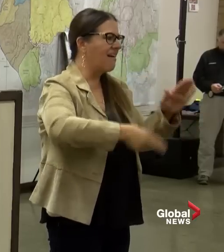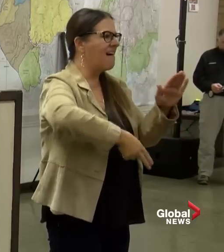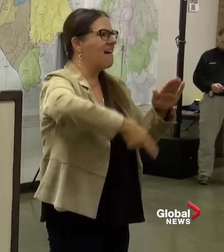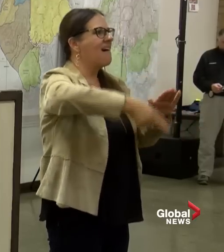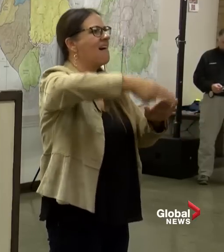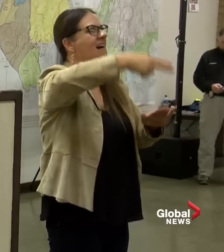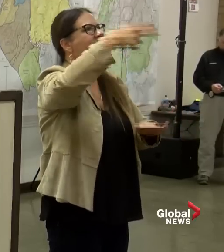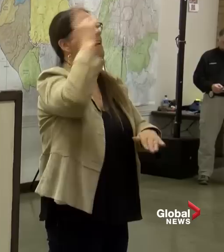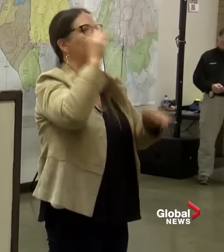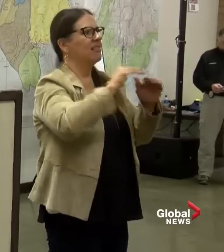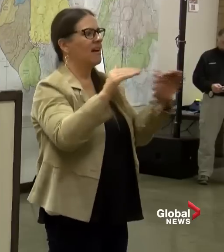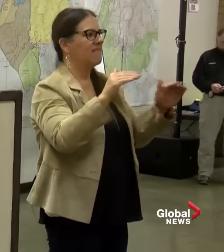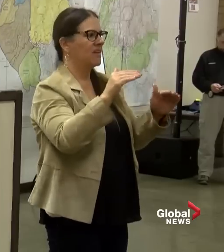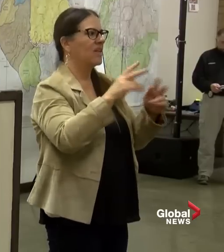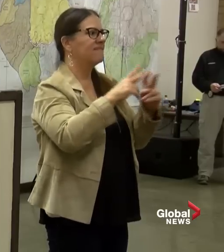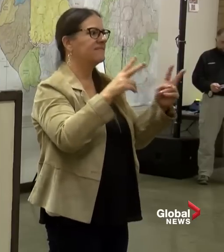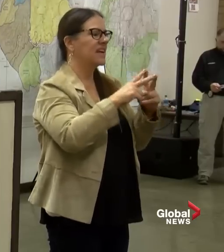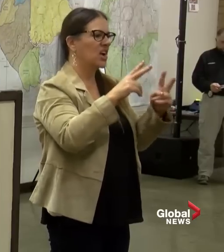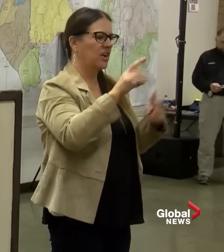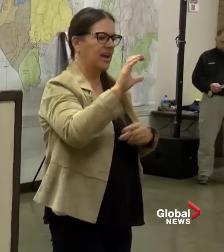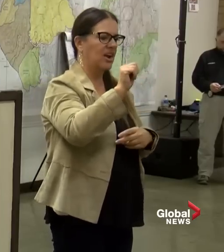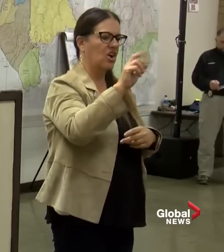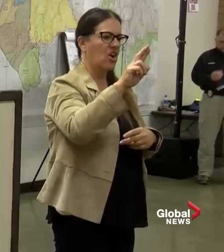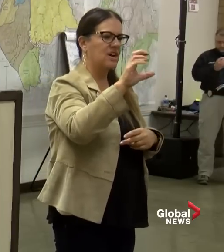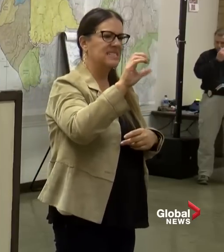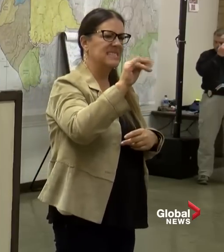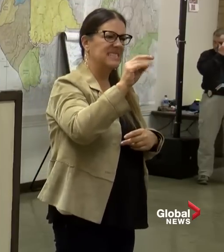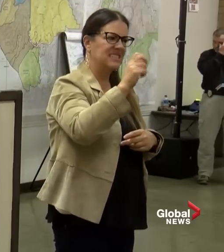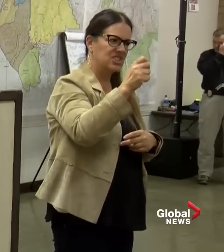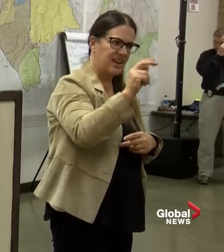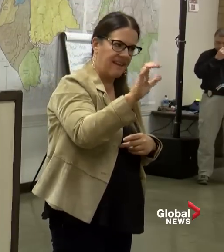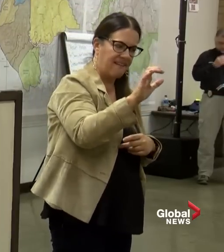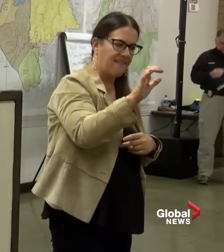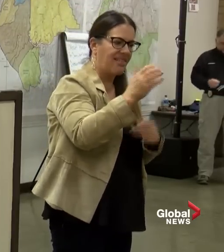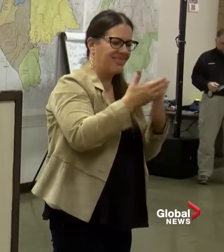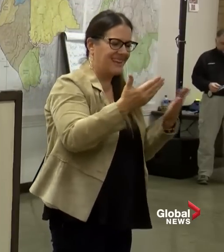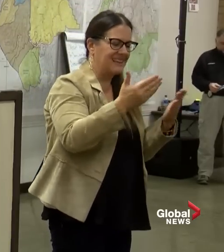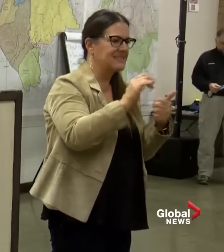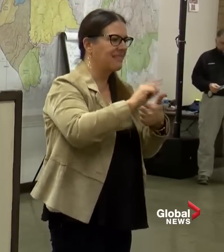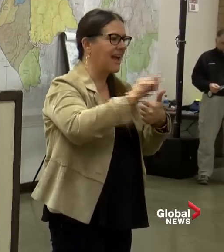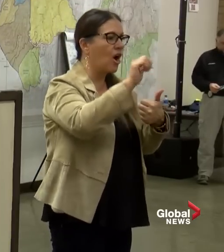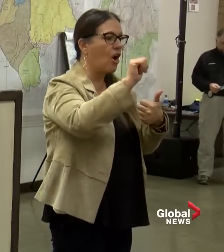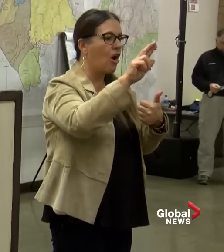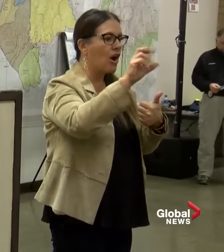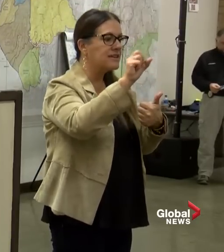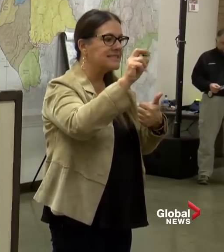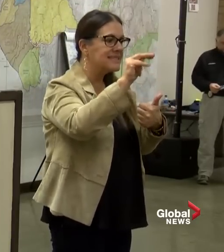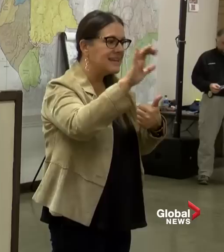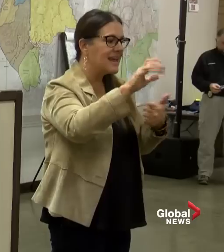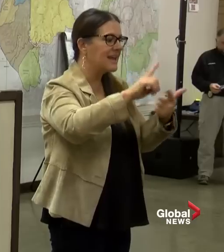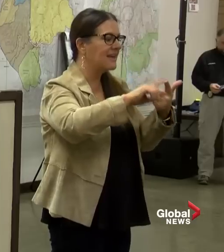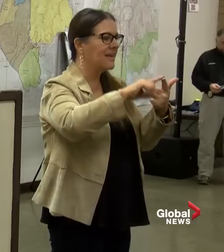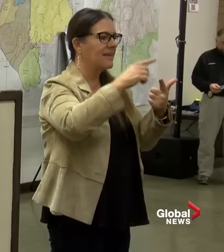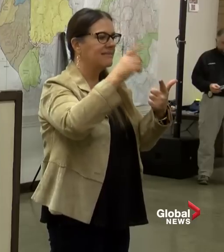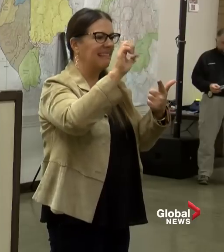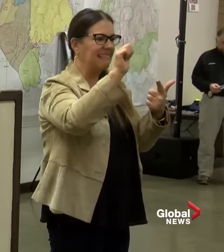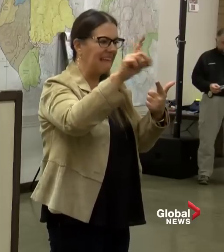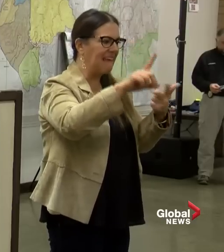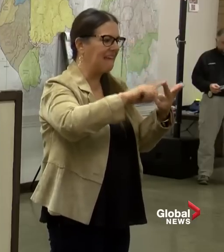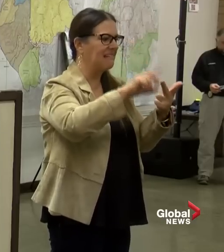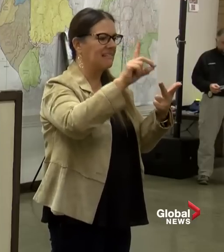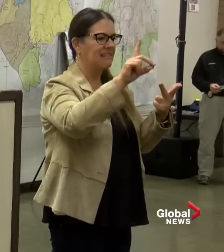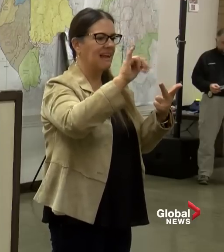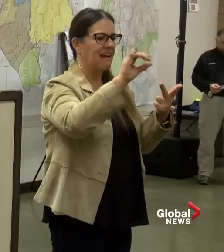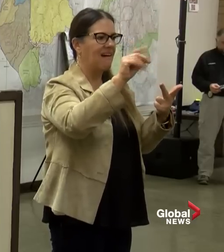materials, including heavy metals like arsenic, lead, mercury, and dioxins,